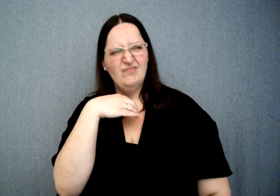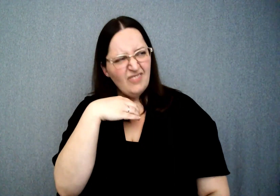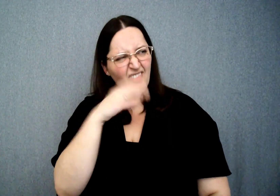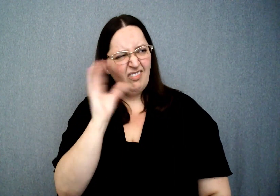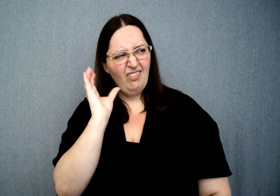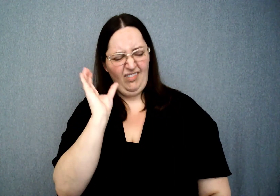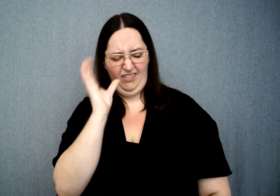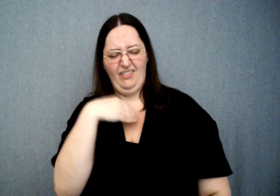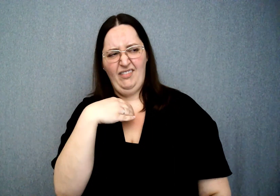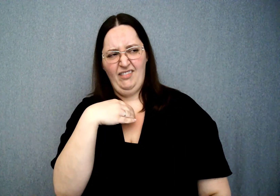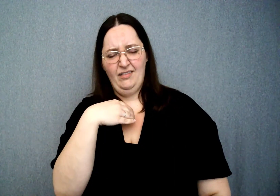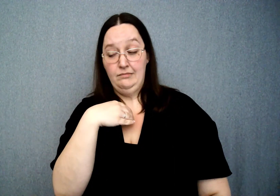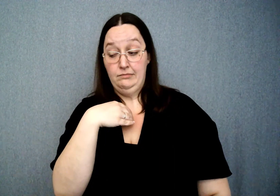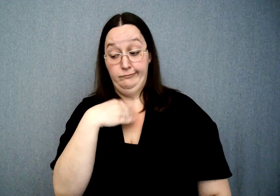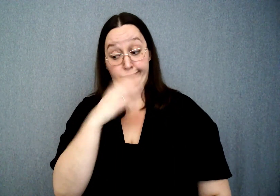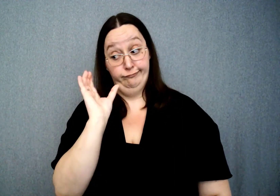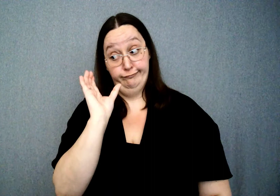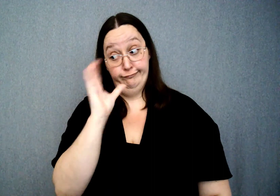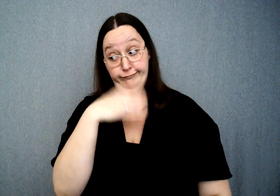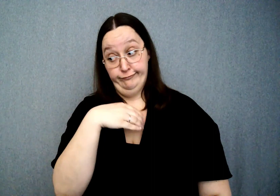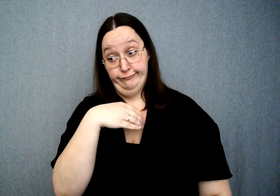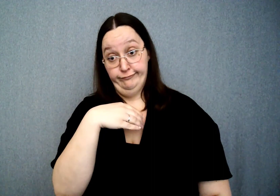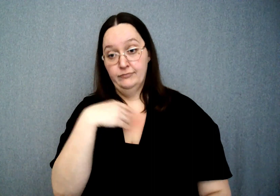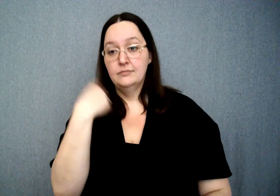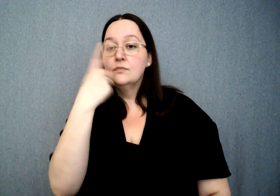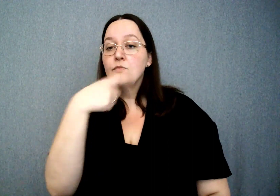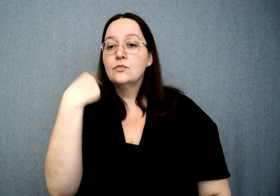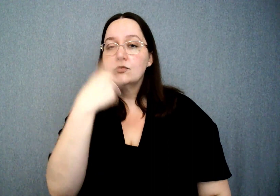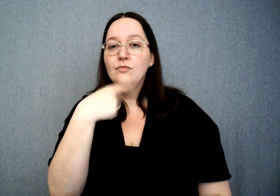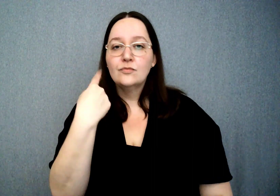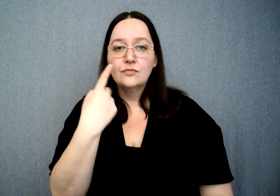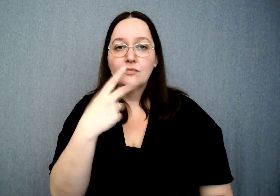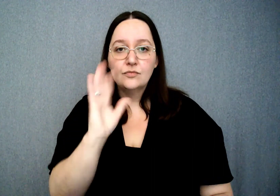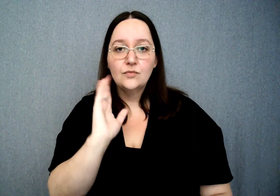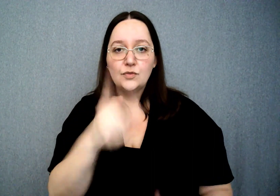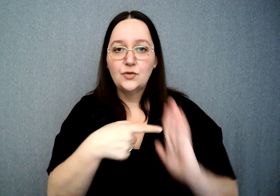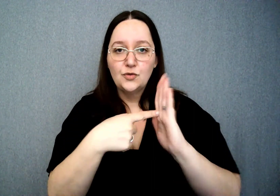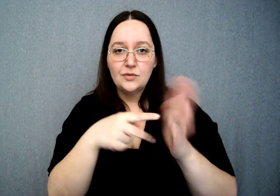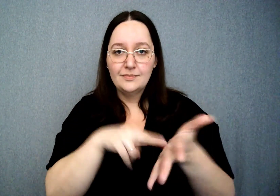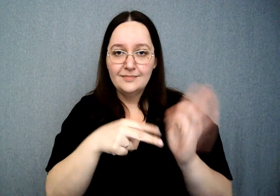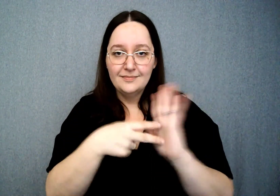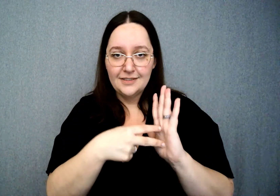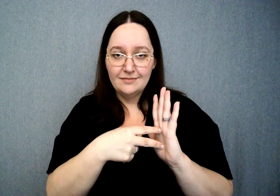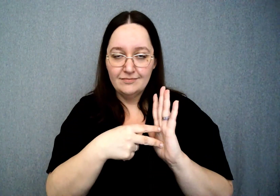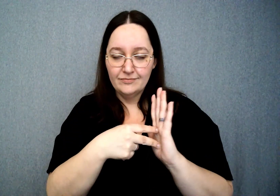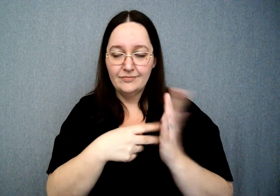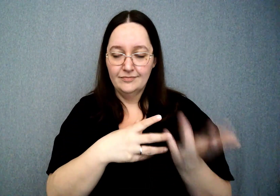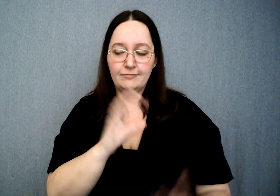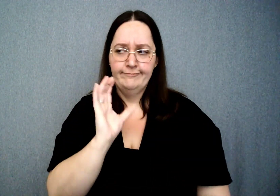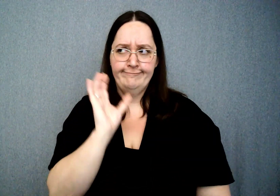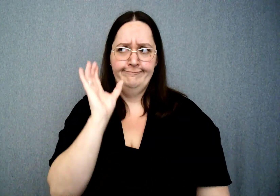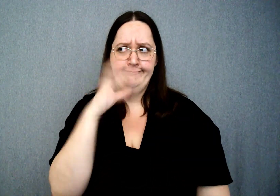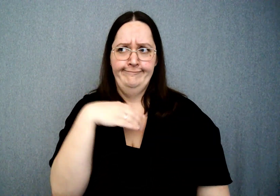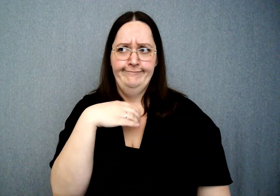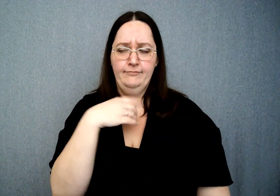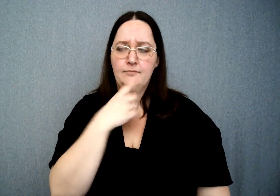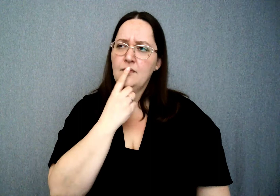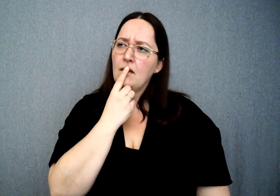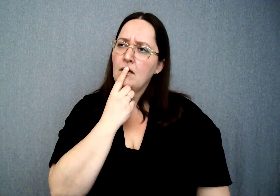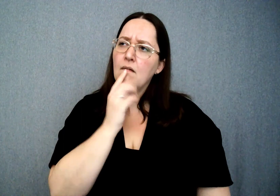Huh. Strange, odd. Girl, she's odd, right? Your facial expression will indicate that meaning